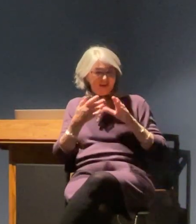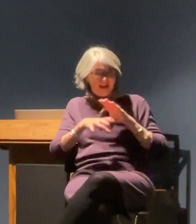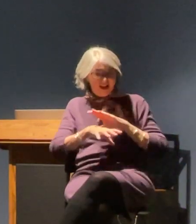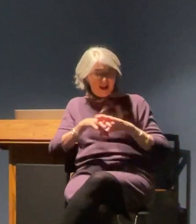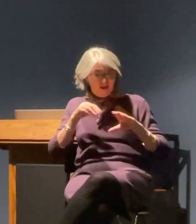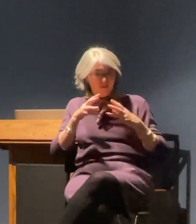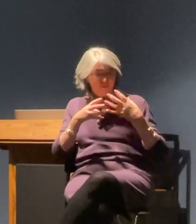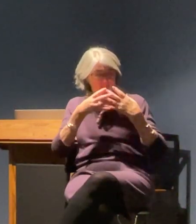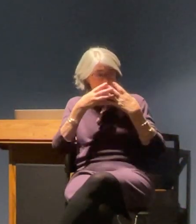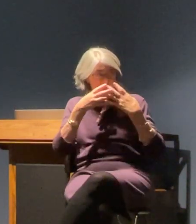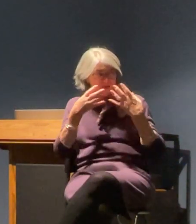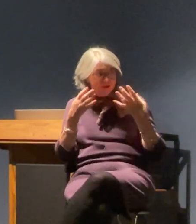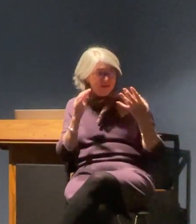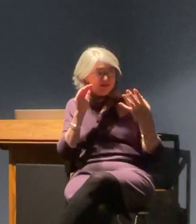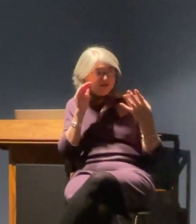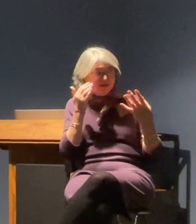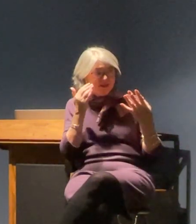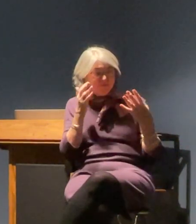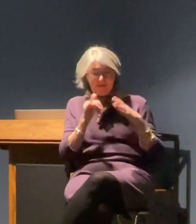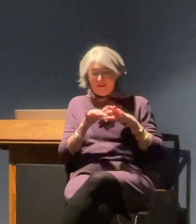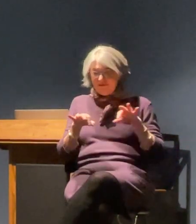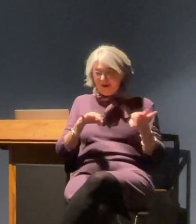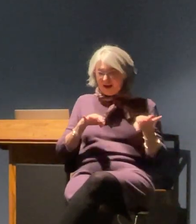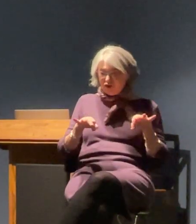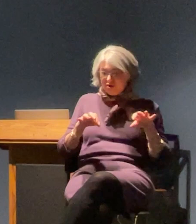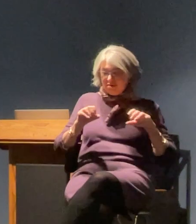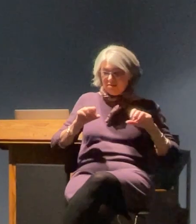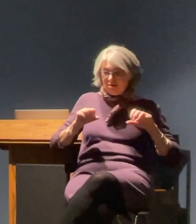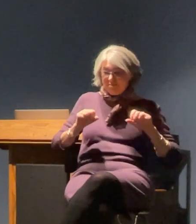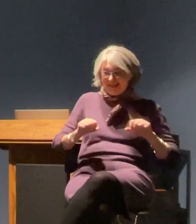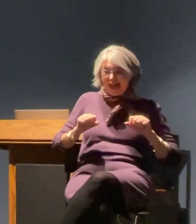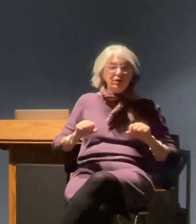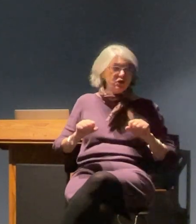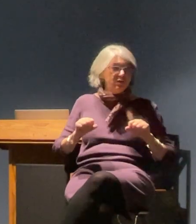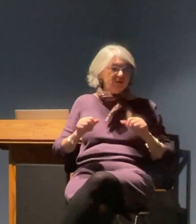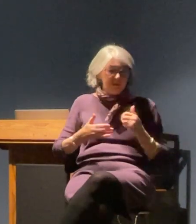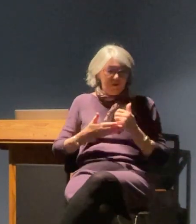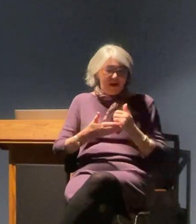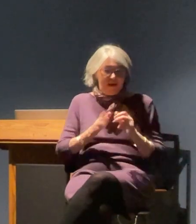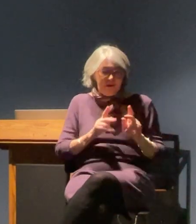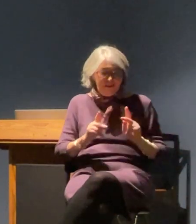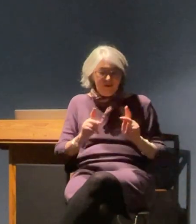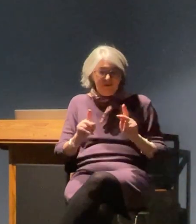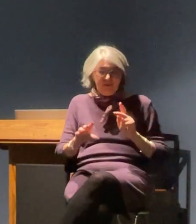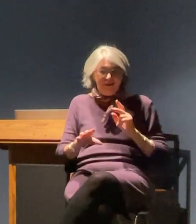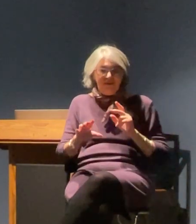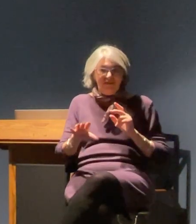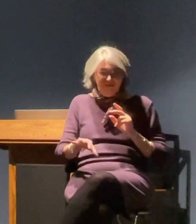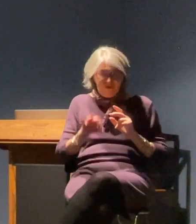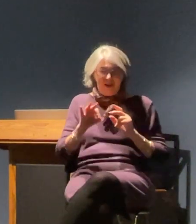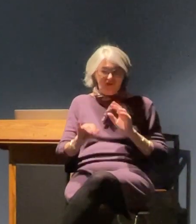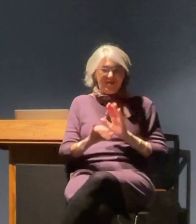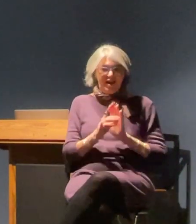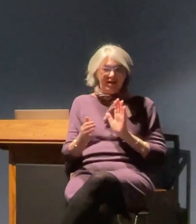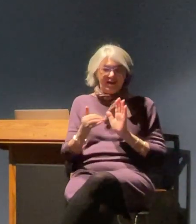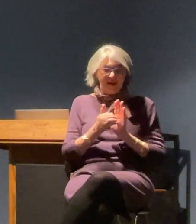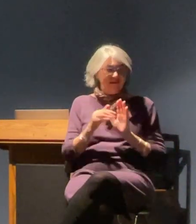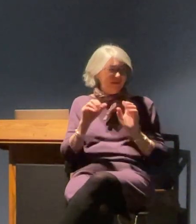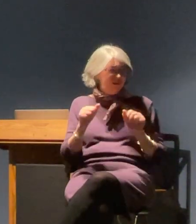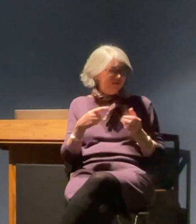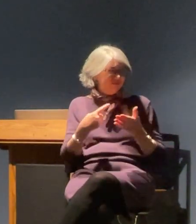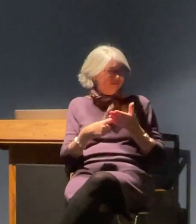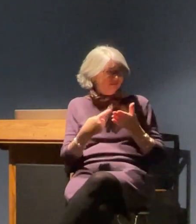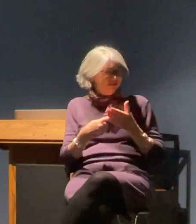that that fashion has potential, at least, can help people get their identity back. Can you just talk a little bit